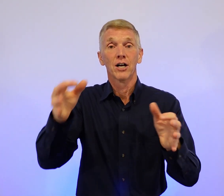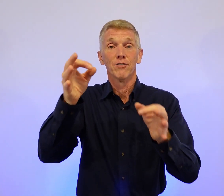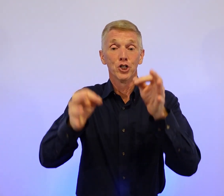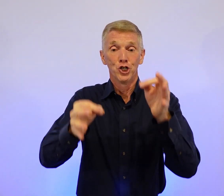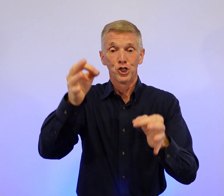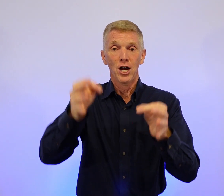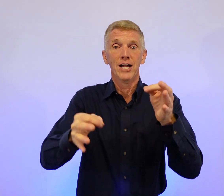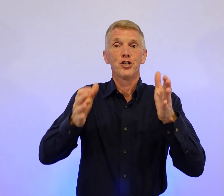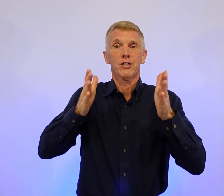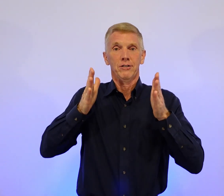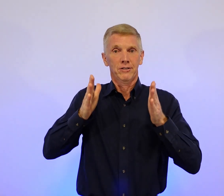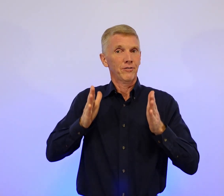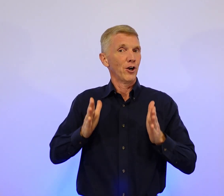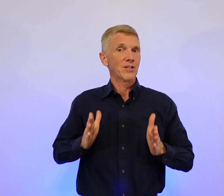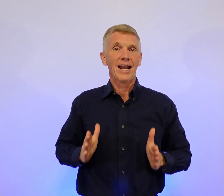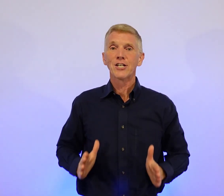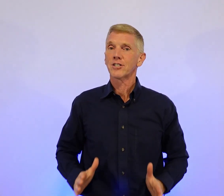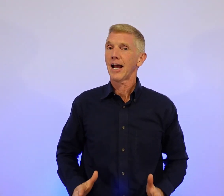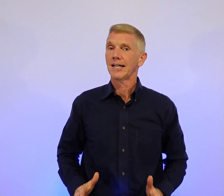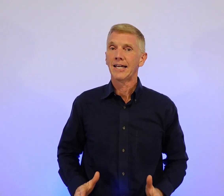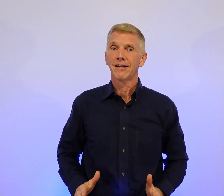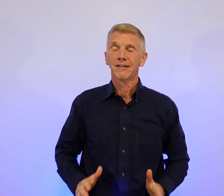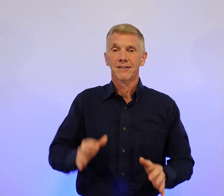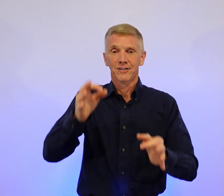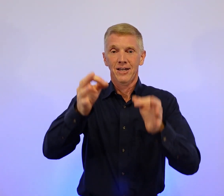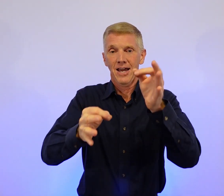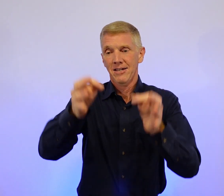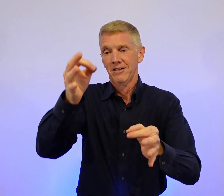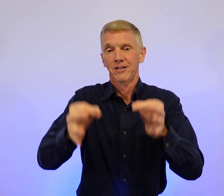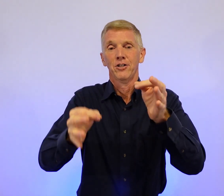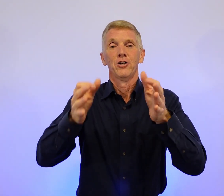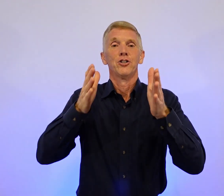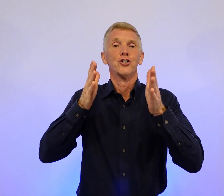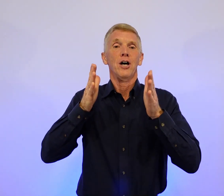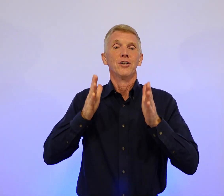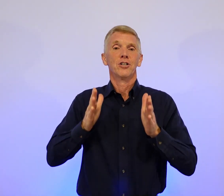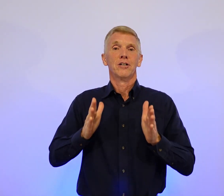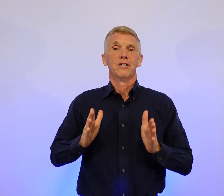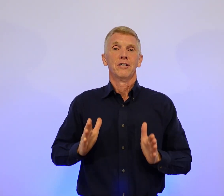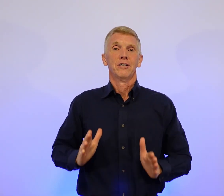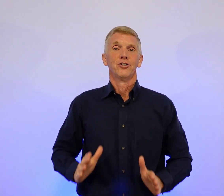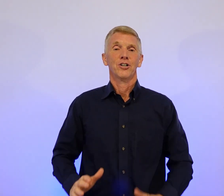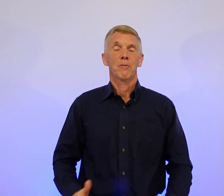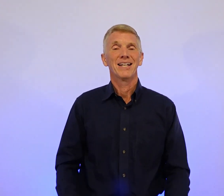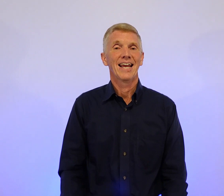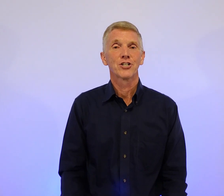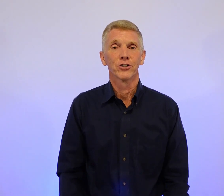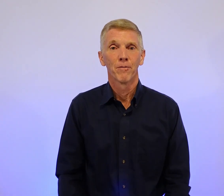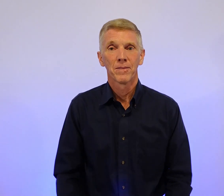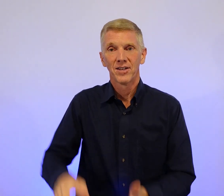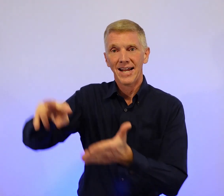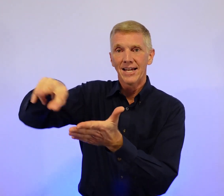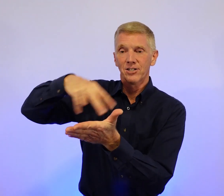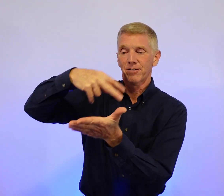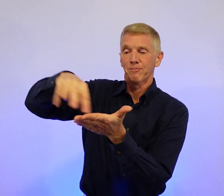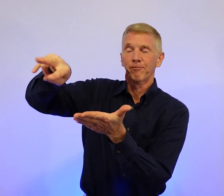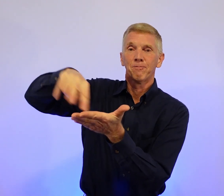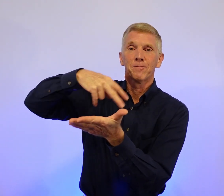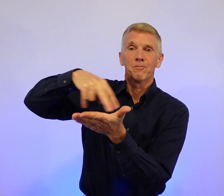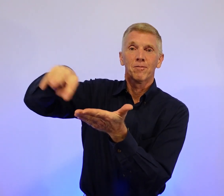of judge, there's that agent sign again. Okay, judge. Judge. How about a dancer? To dance.